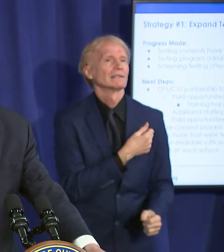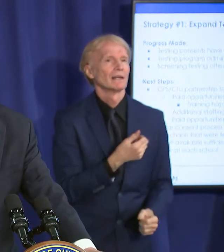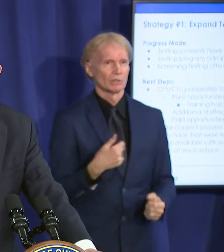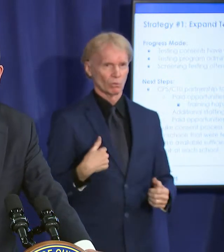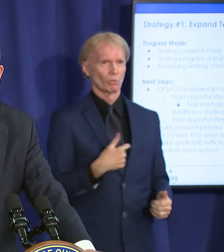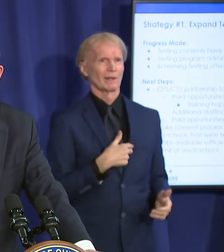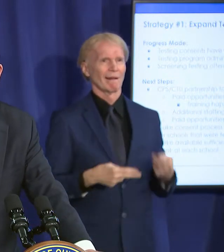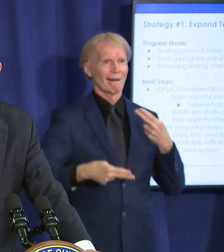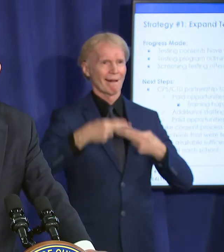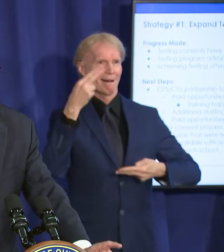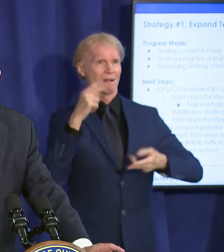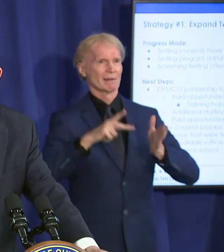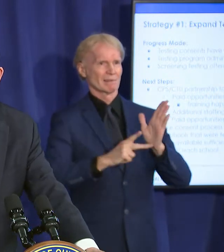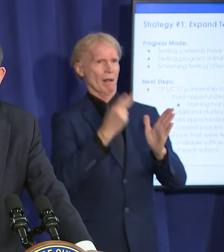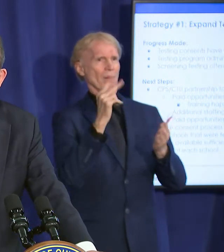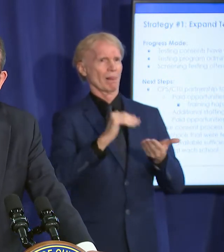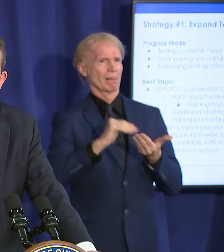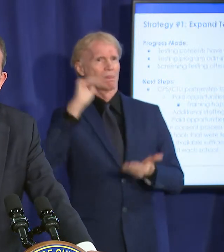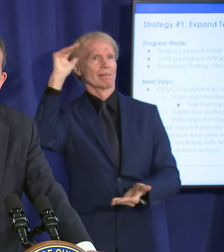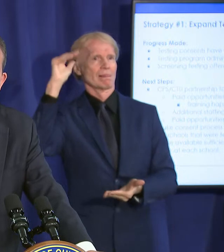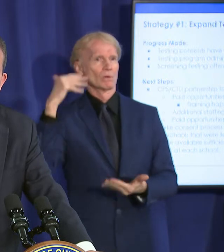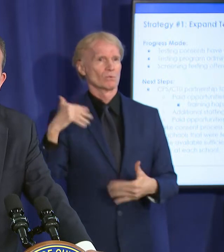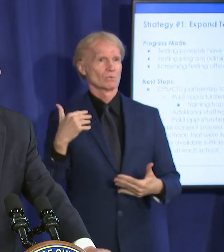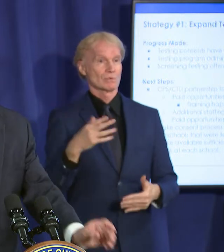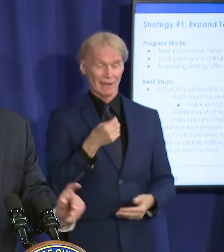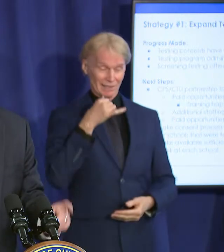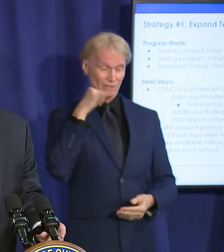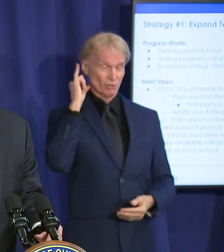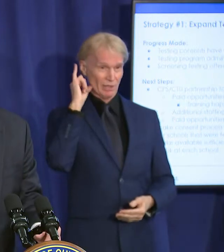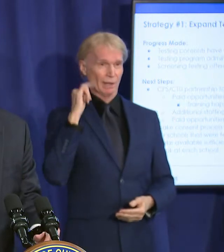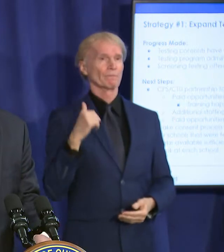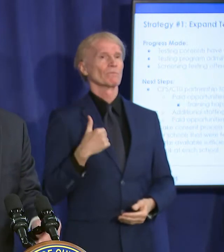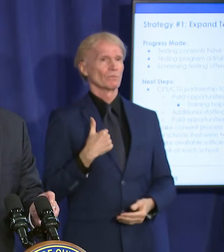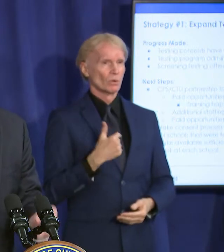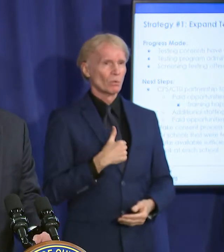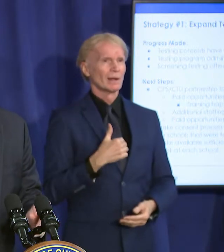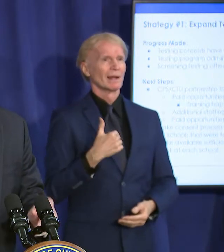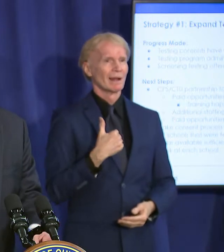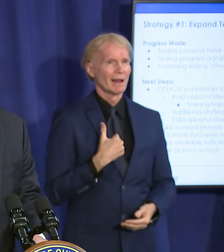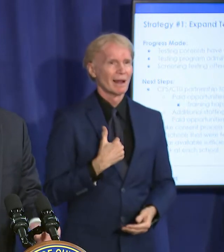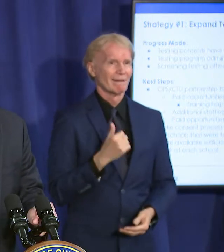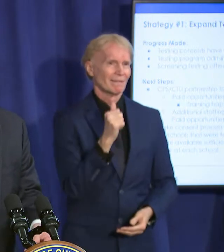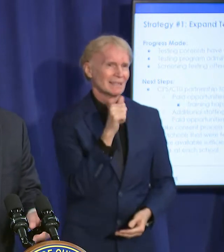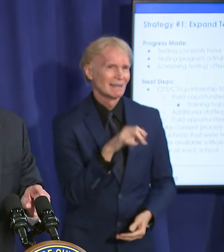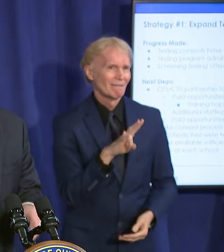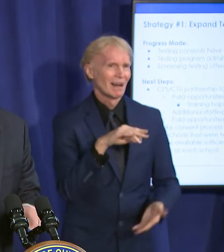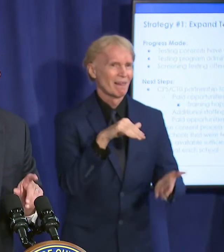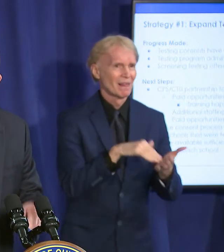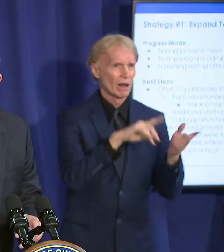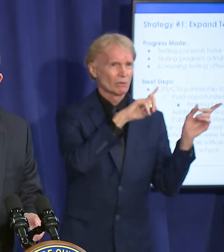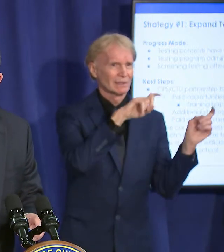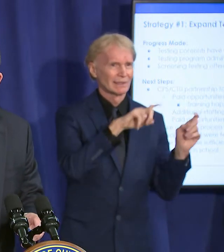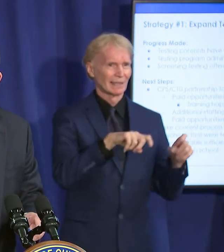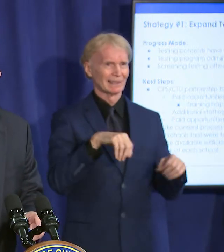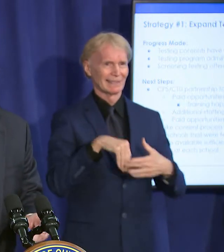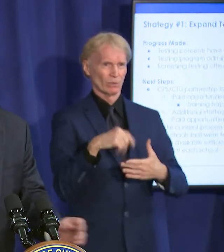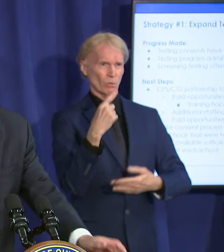more than doubled that. In addition, just yesterday alone, we hit the capacity of 17,000 tests done in a